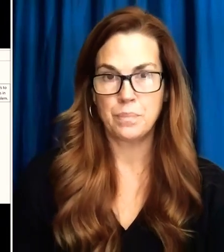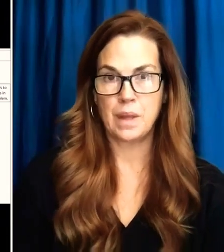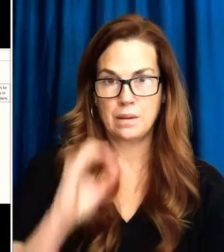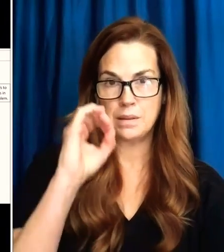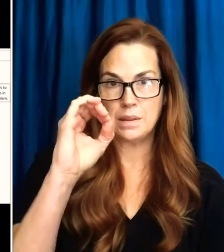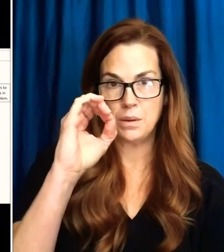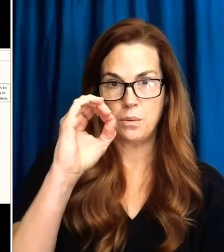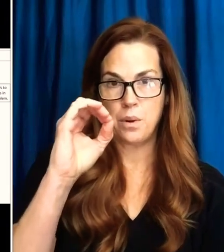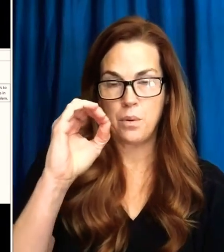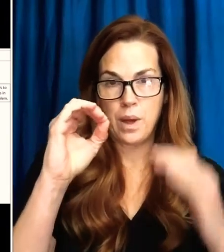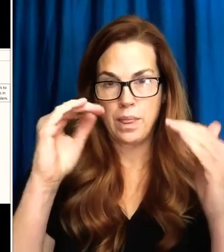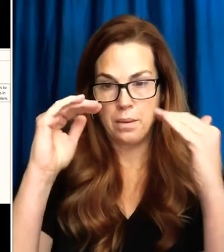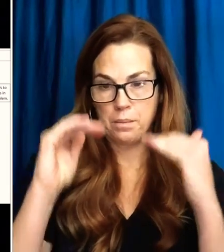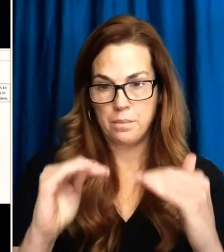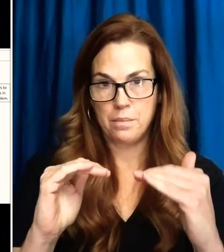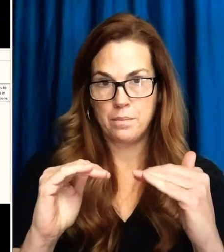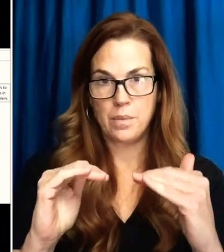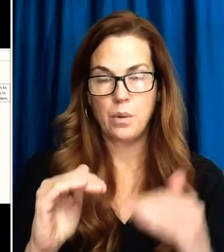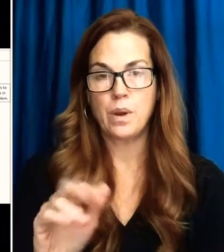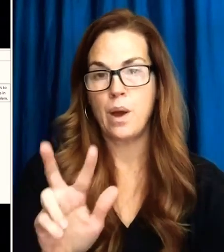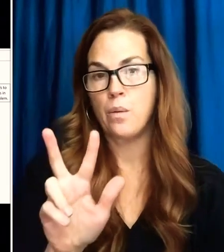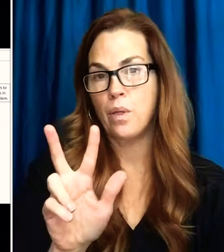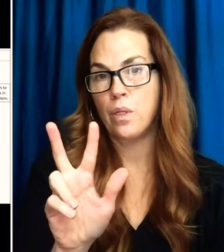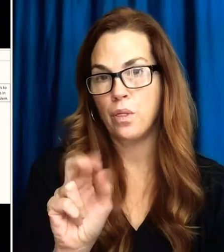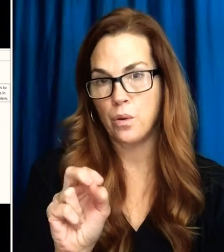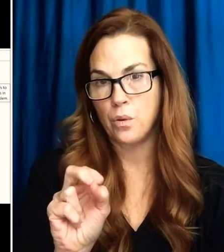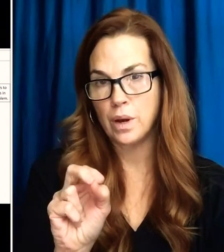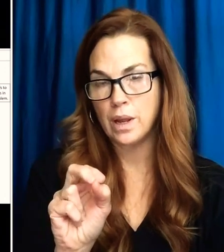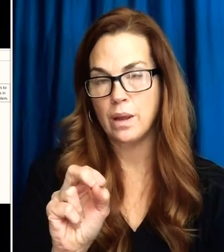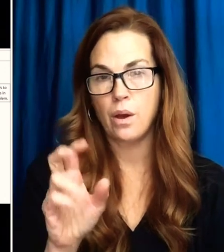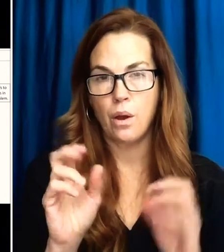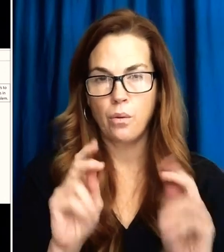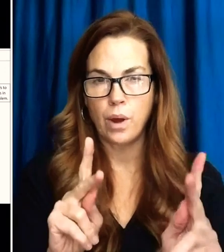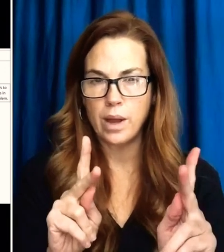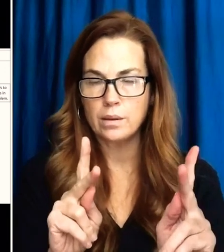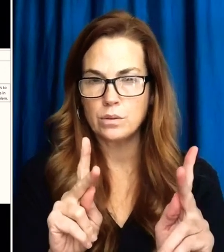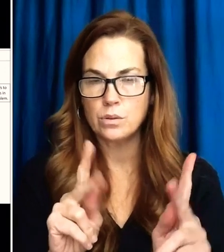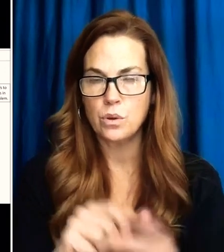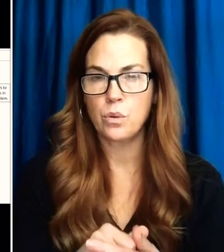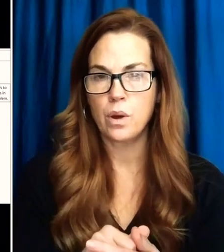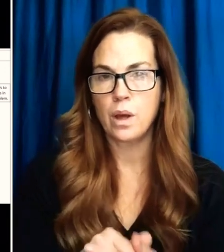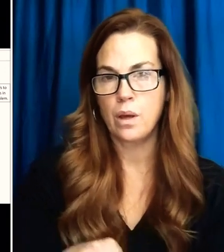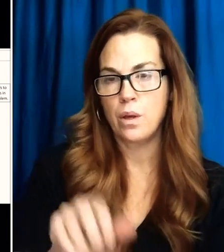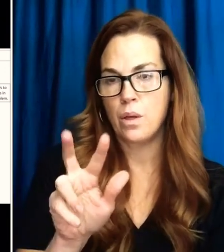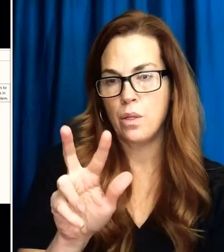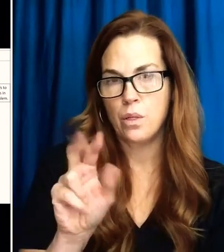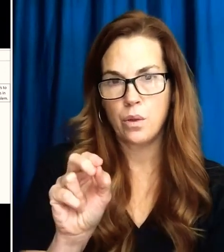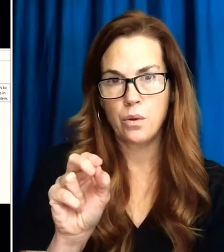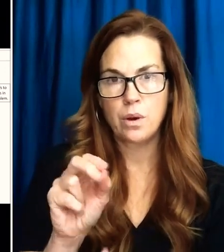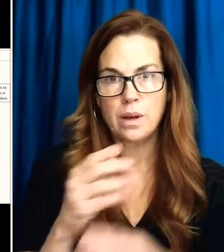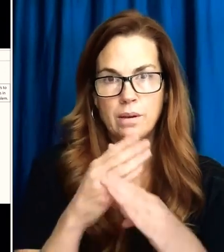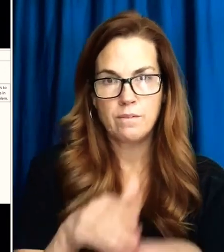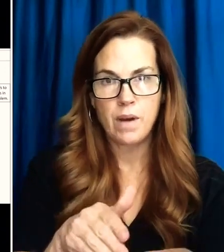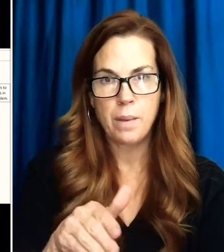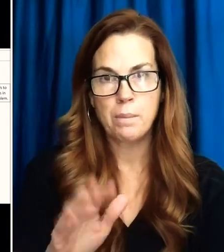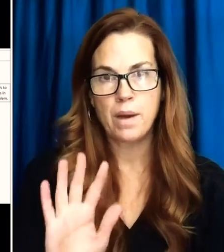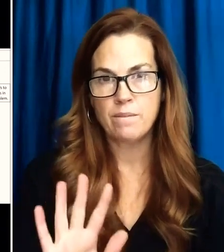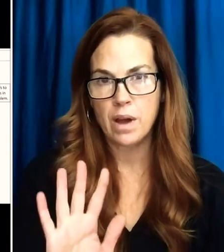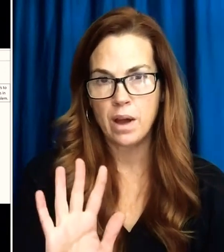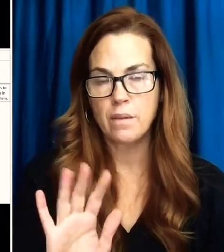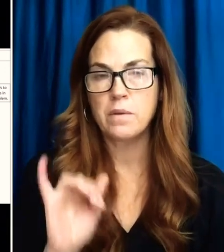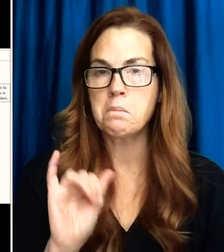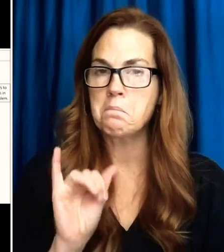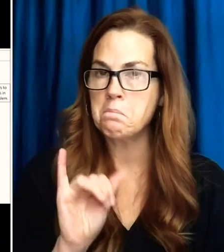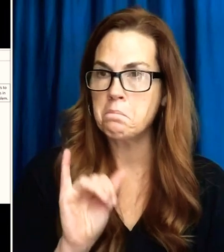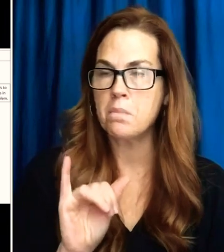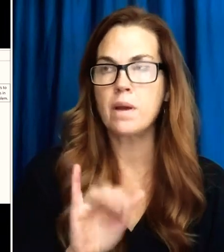30. So then I look, how many times does 5 go into 30? Well, 5 goes into 30. Well, let's try